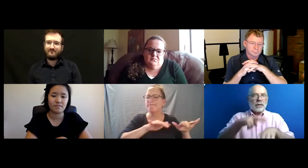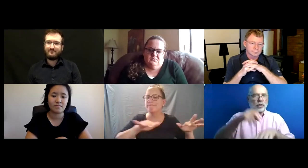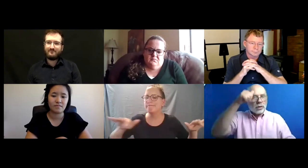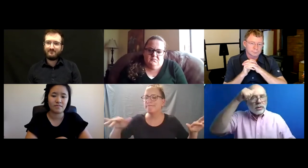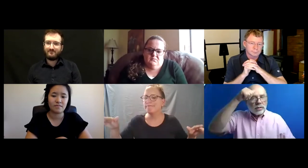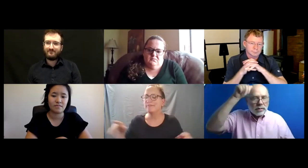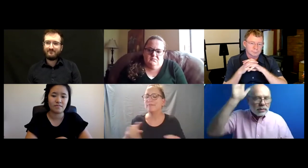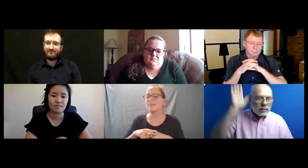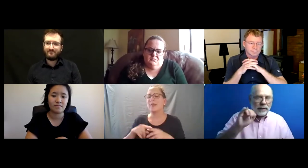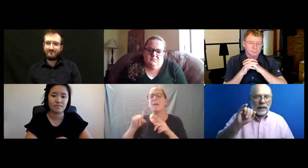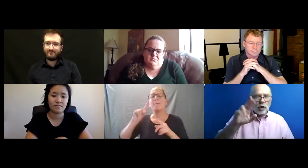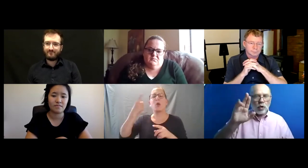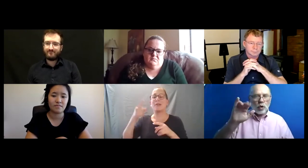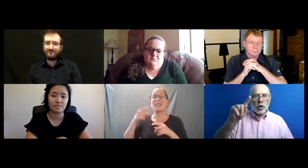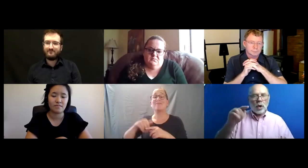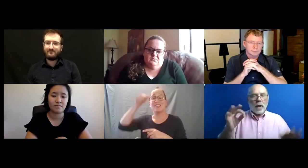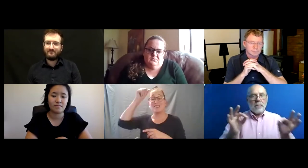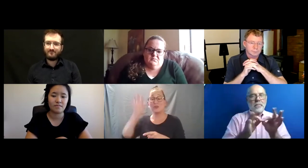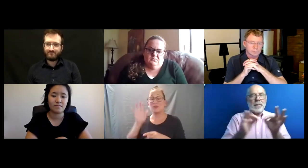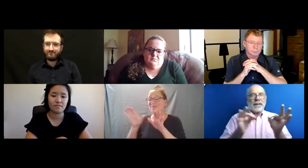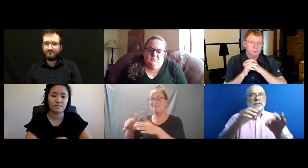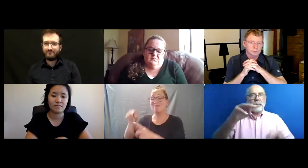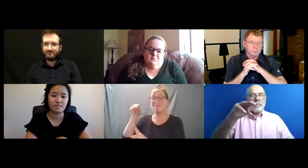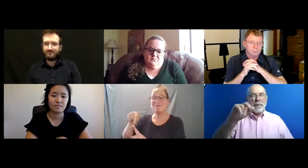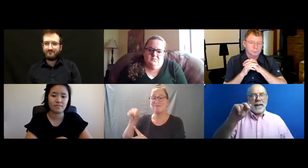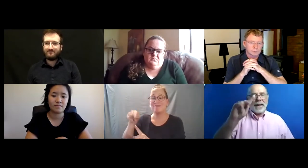individual diverse First Nations, Inuit,